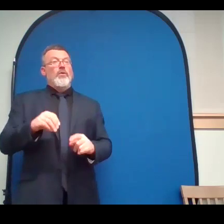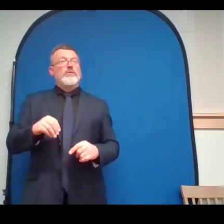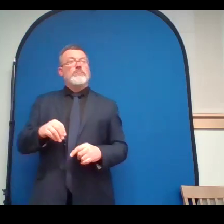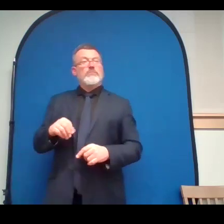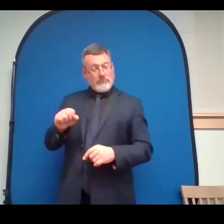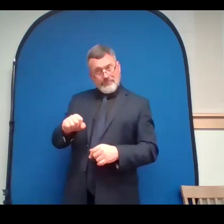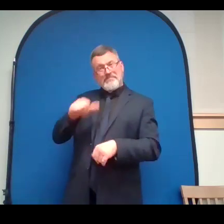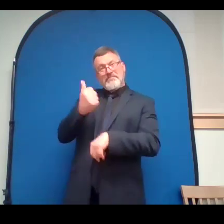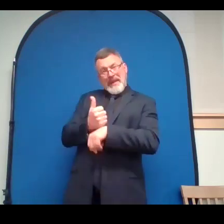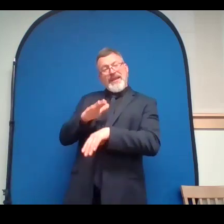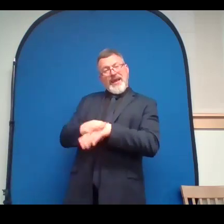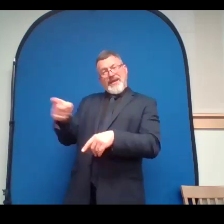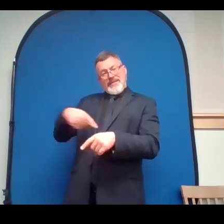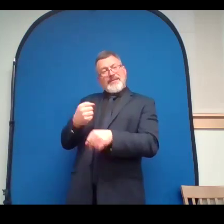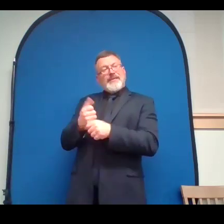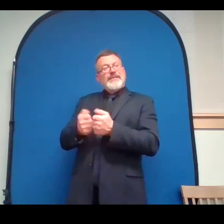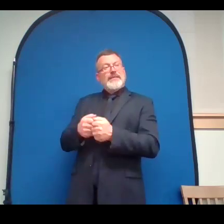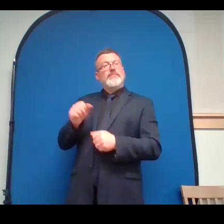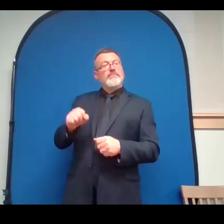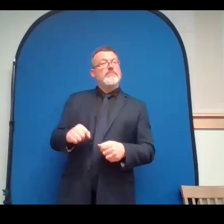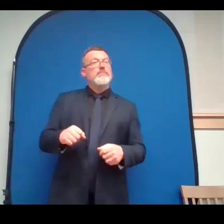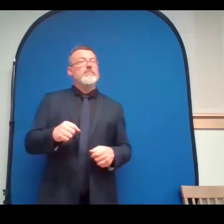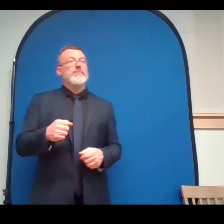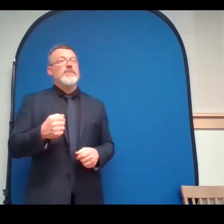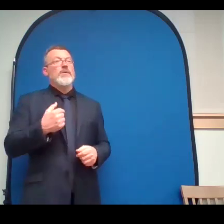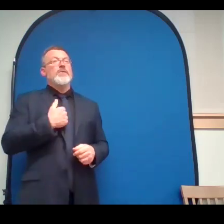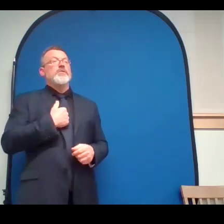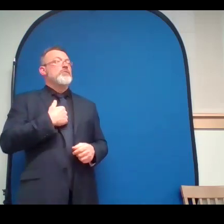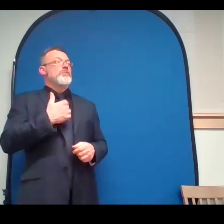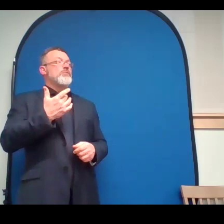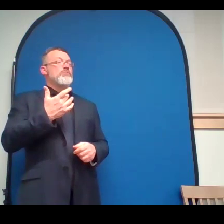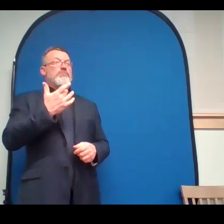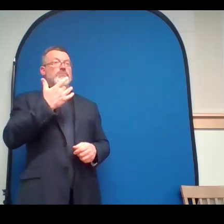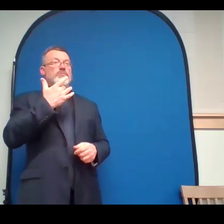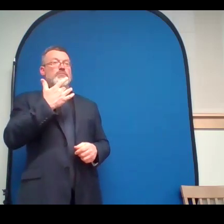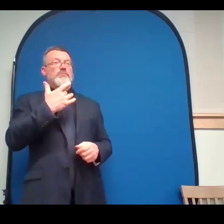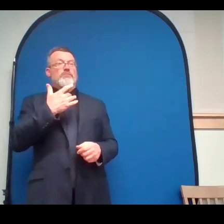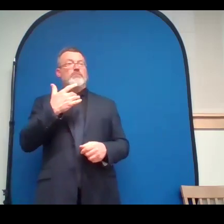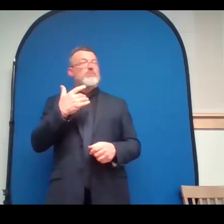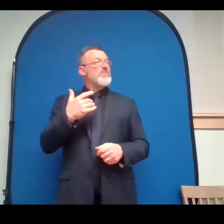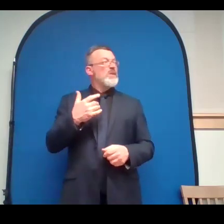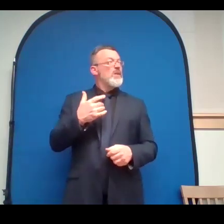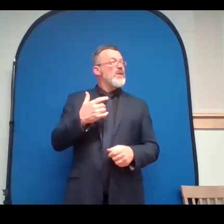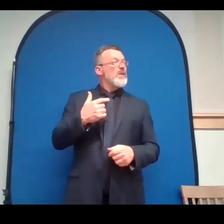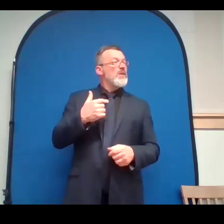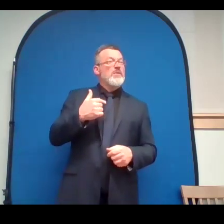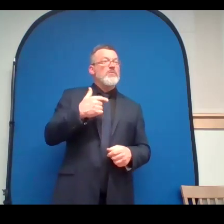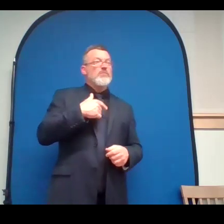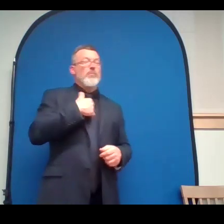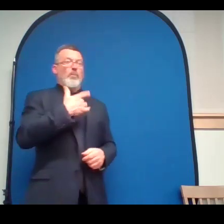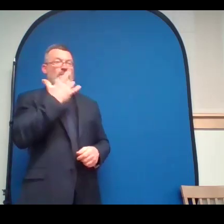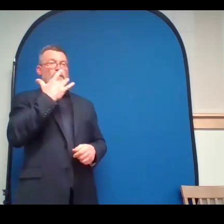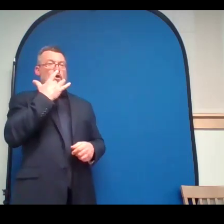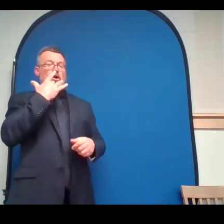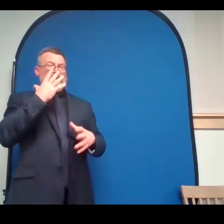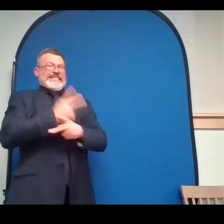I would rather err on the side of caution with regards to Card, since he is a capable marksman, and if he should set his mind to carry